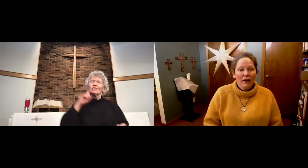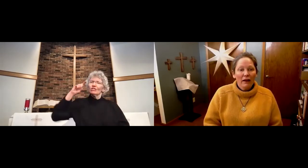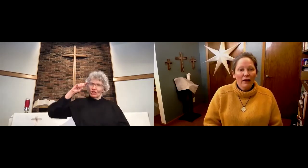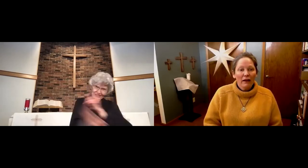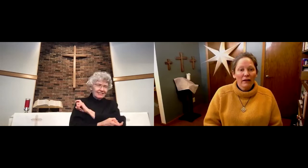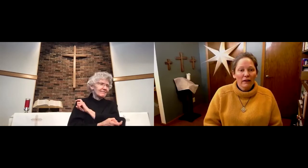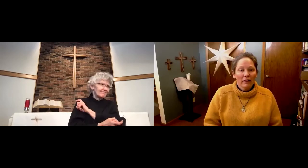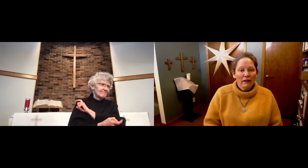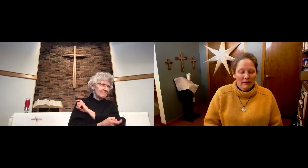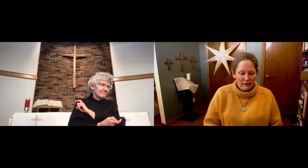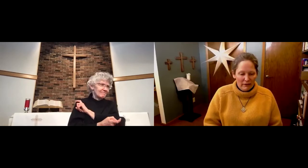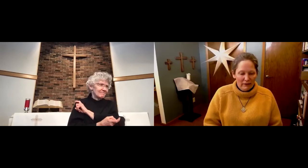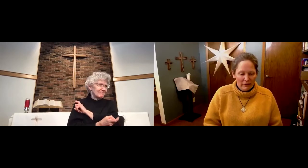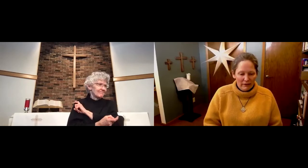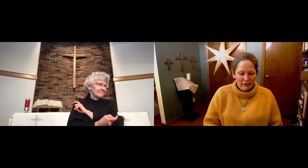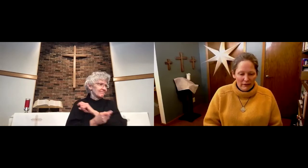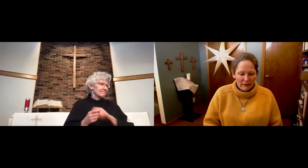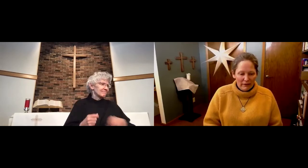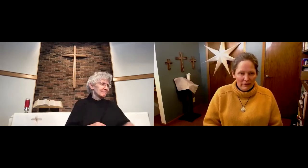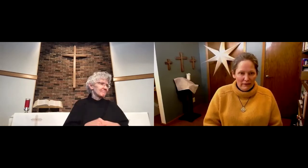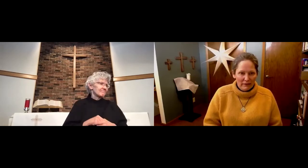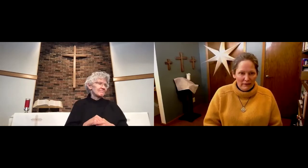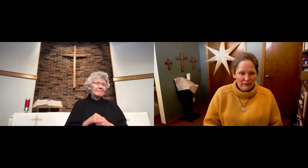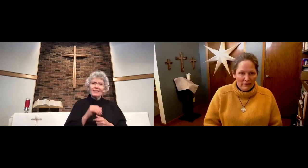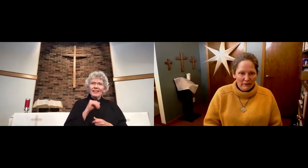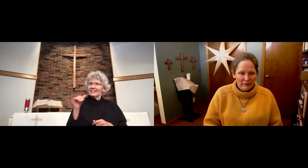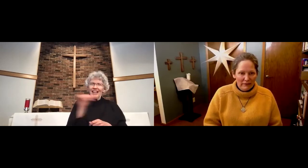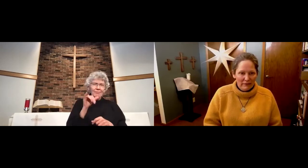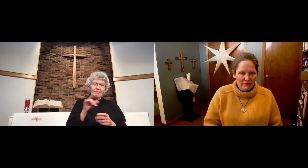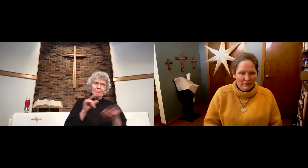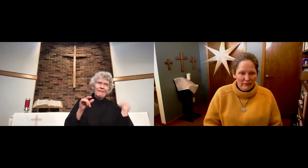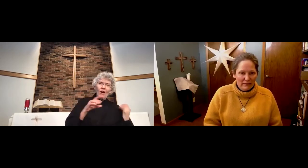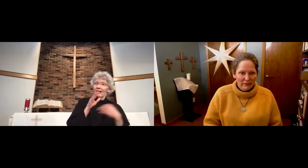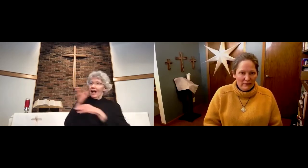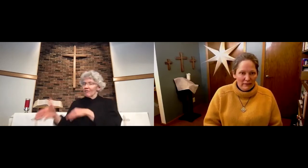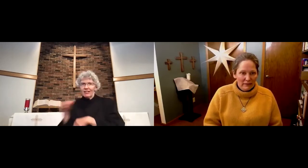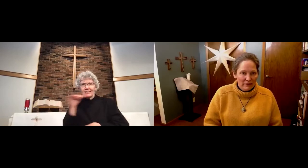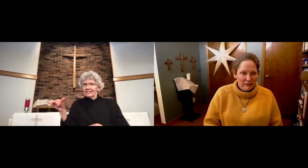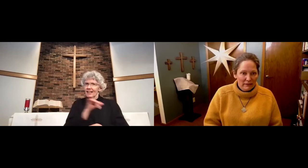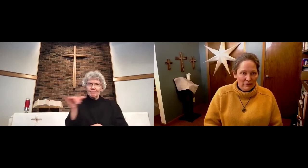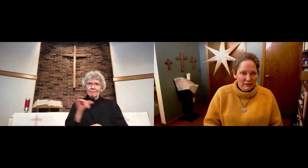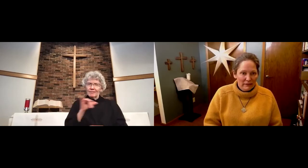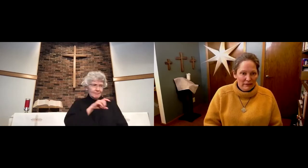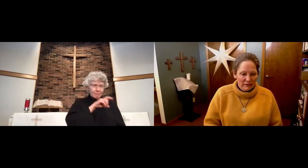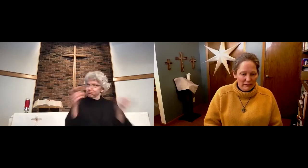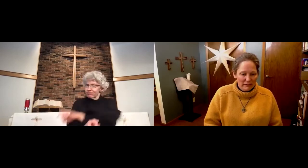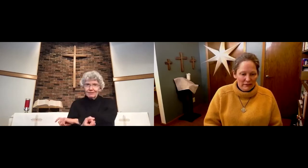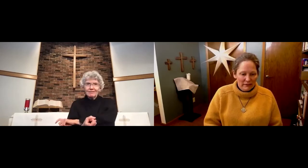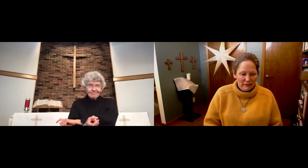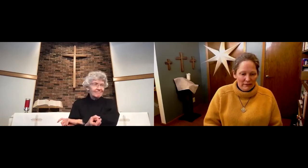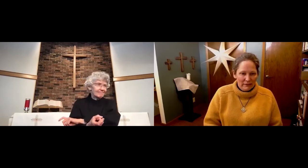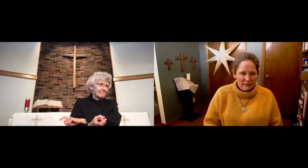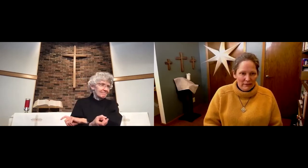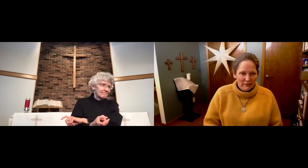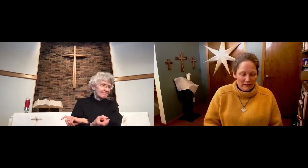Transfiguration just means change. However, it's not a small change. It's a total change.